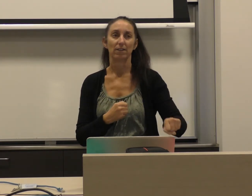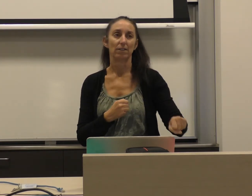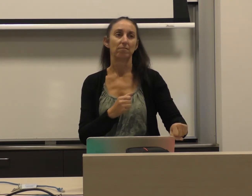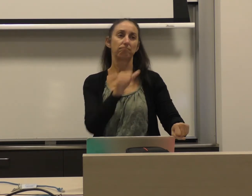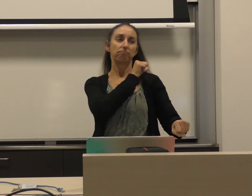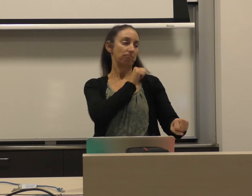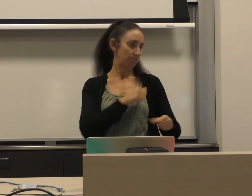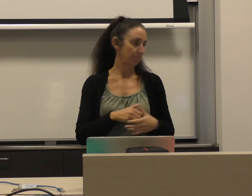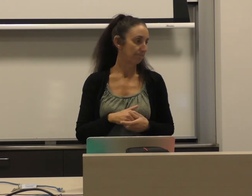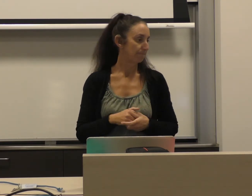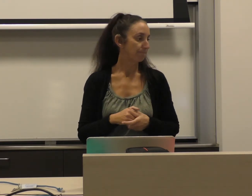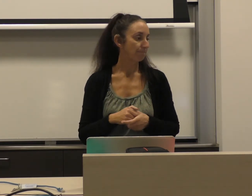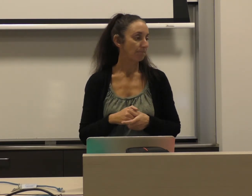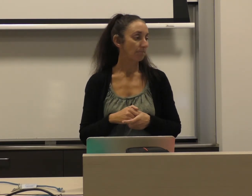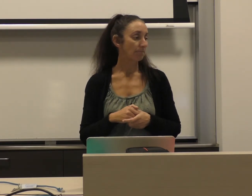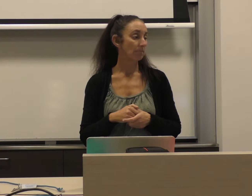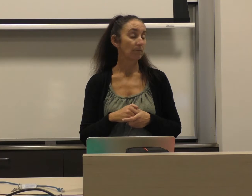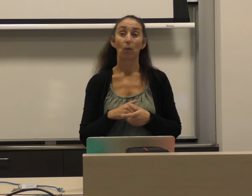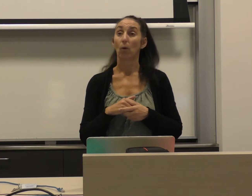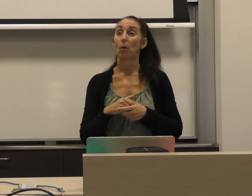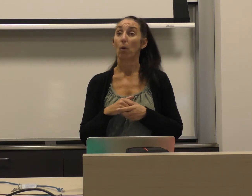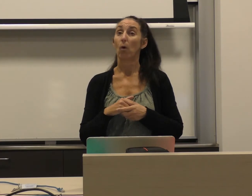in a car, you might move back this way.